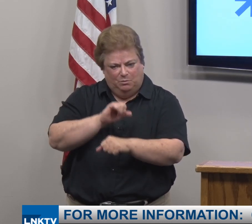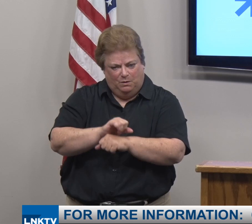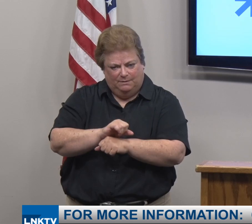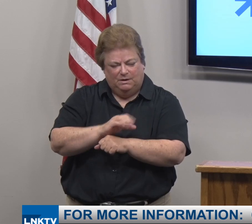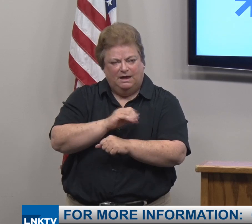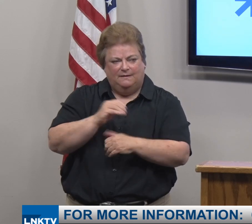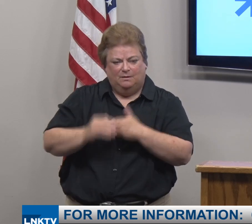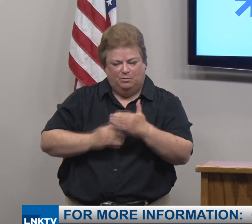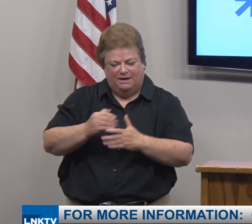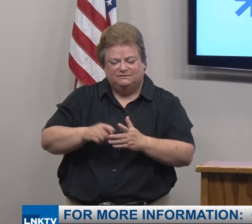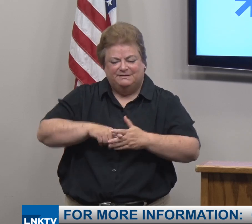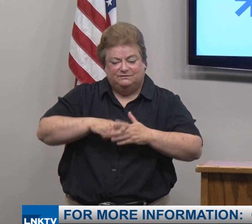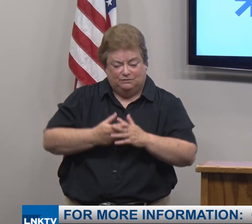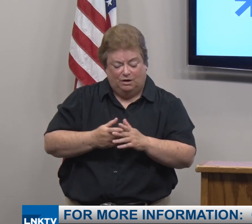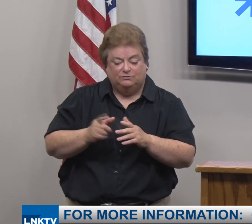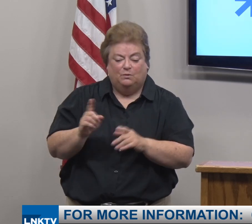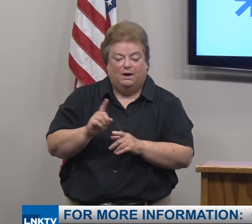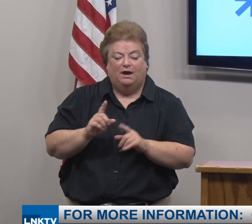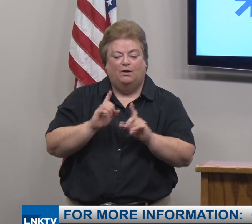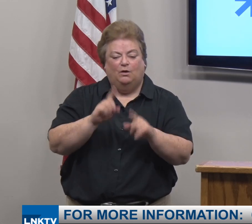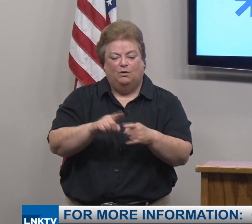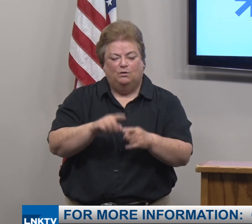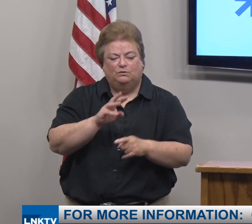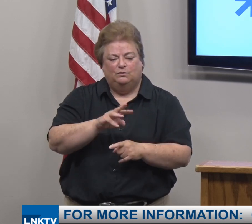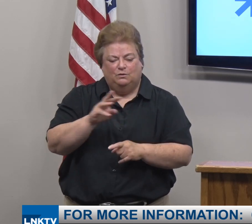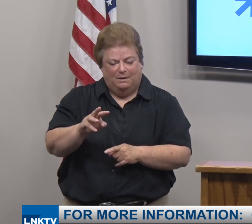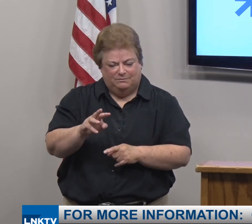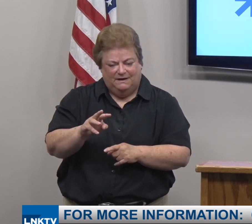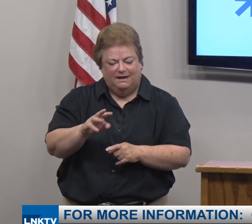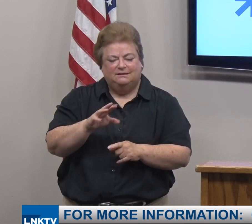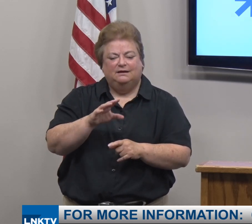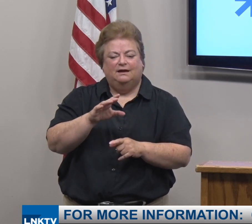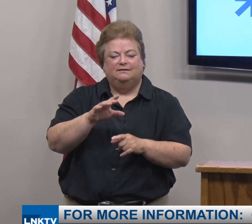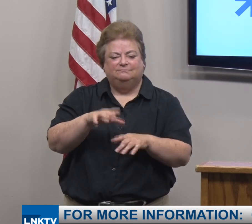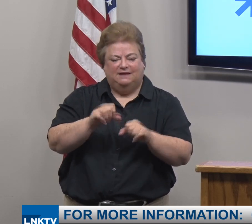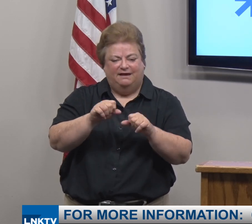process begins with a simple assessment at bryanhealth.com,